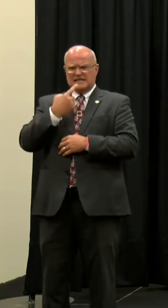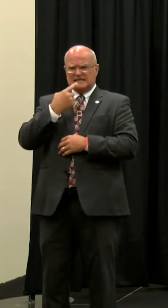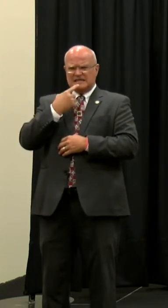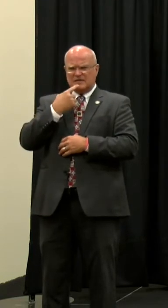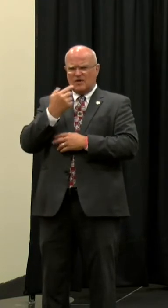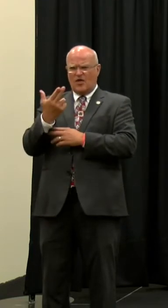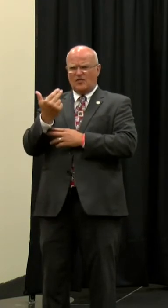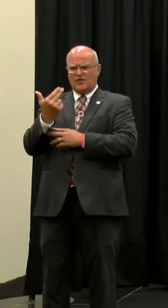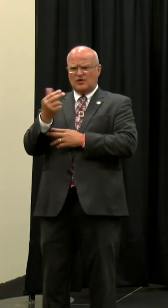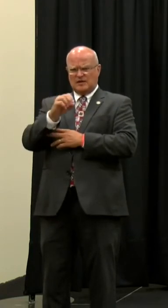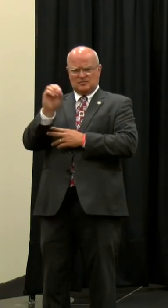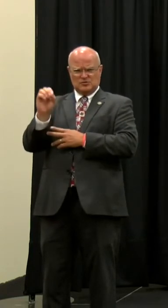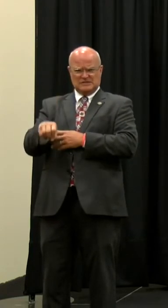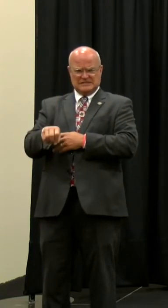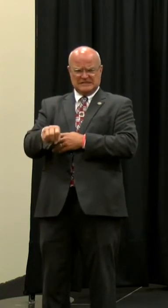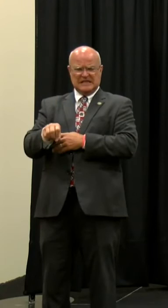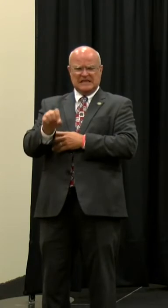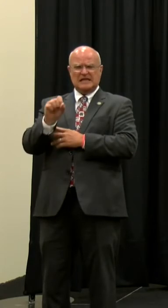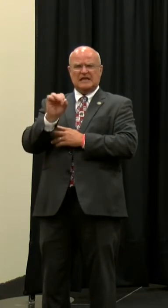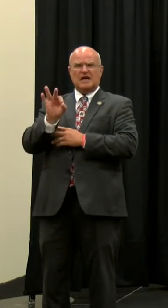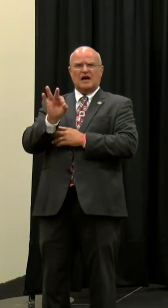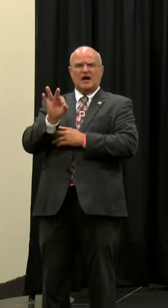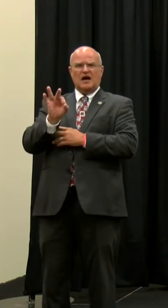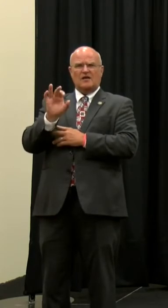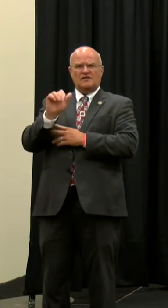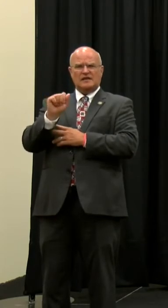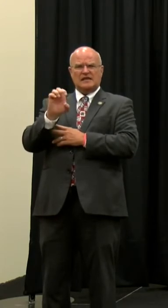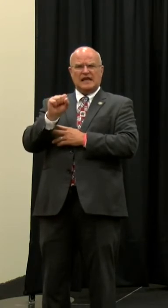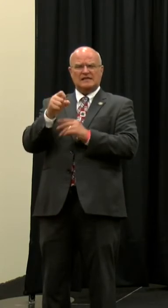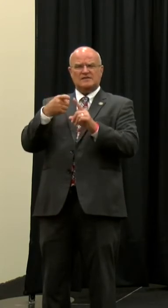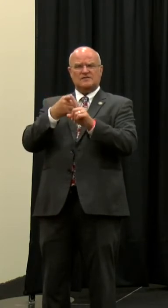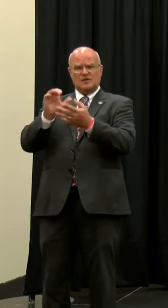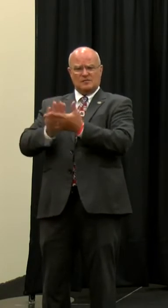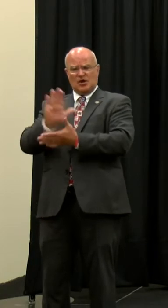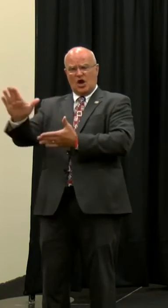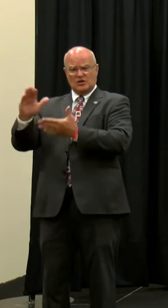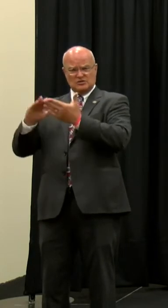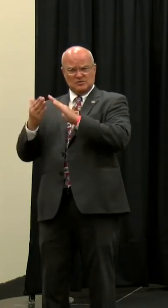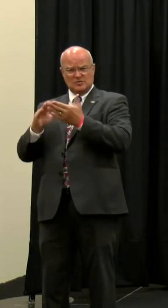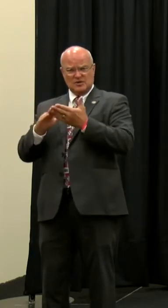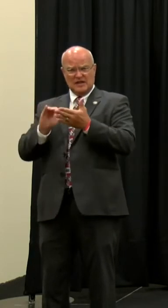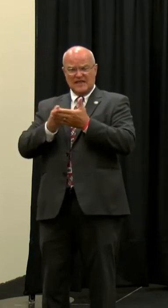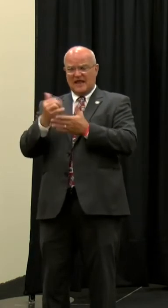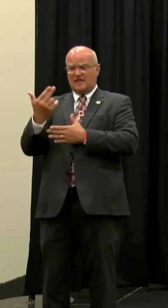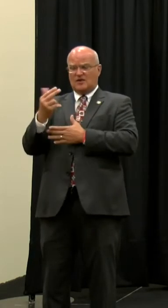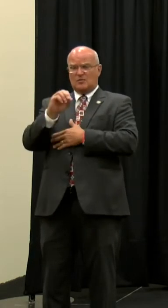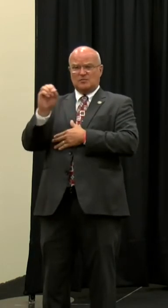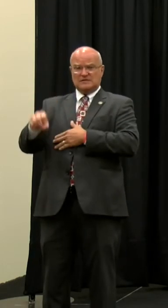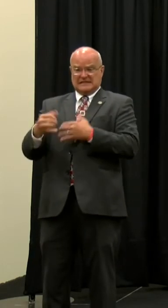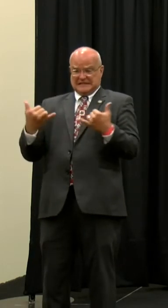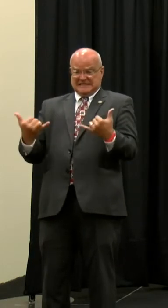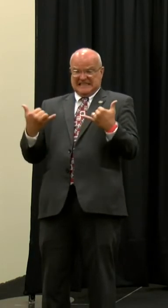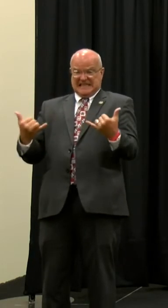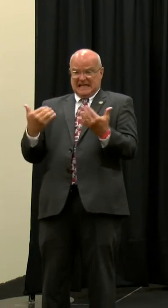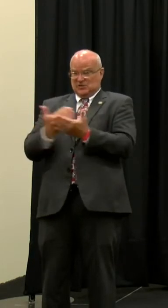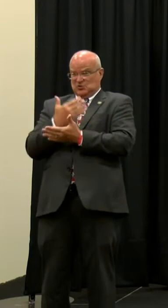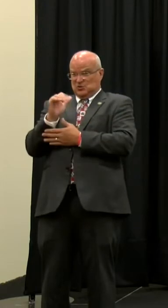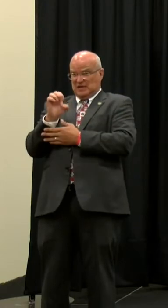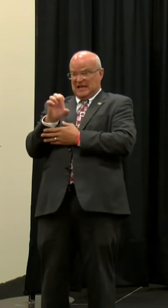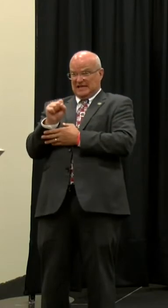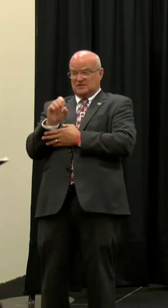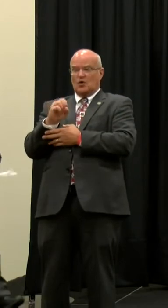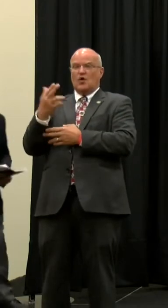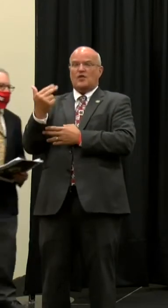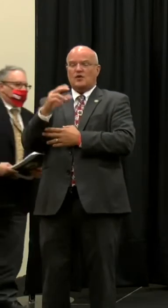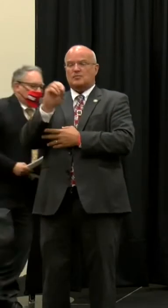was 13% of cases were from college communities. Is that 13% of today's new cases